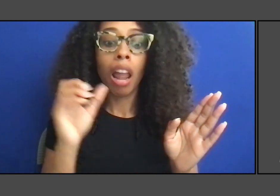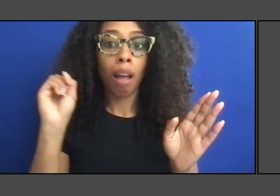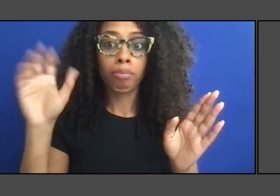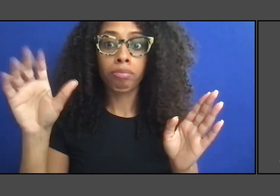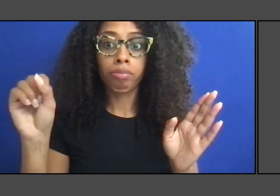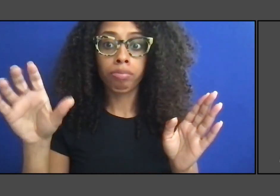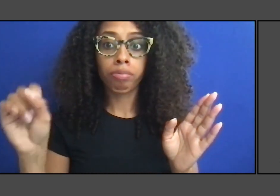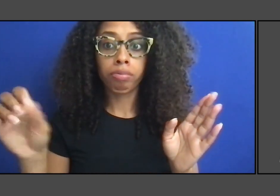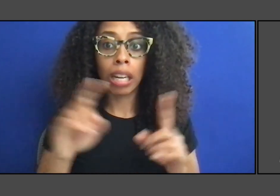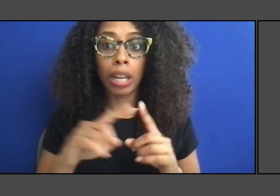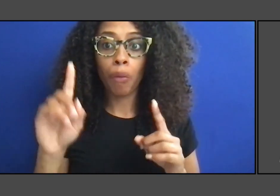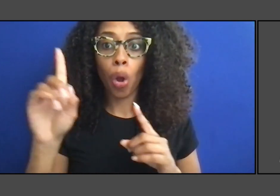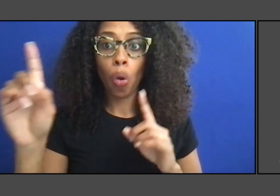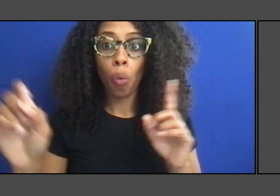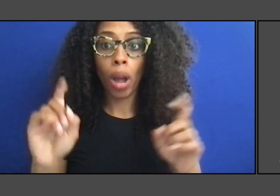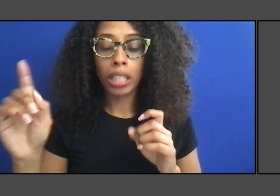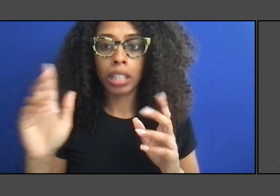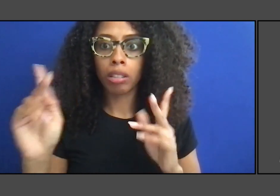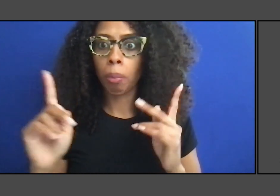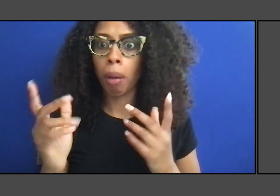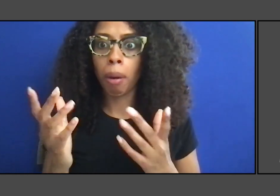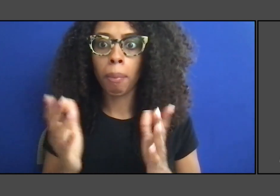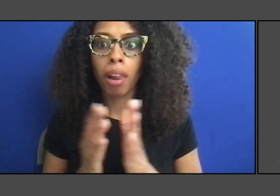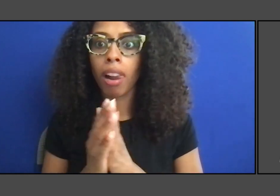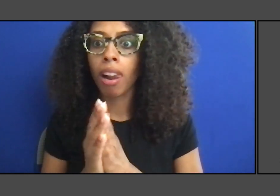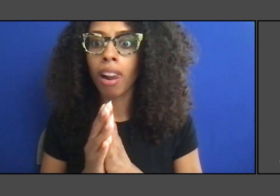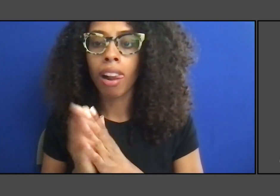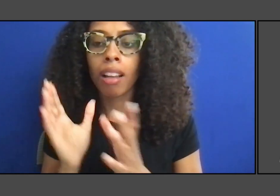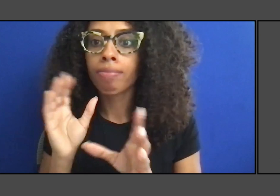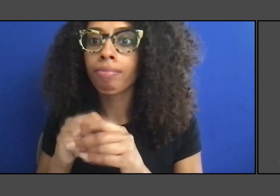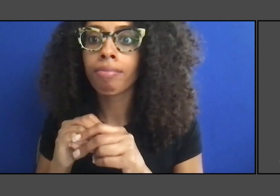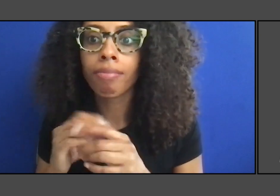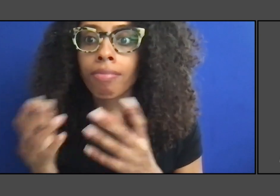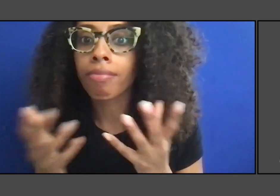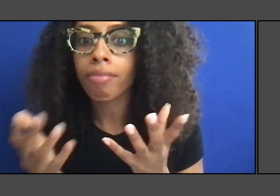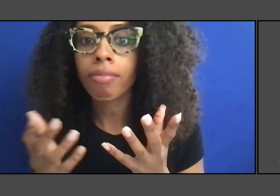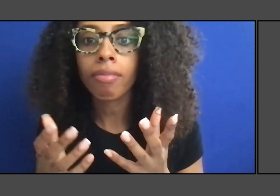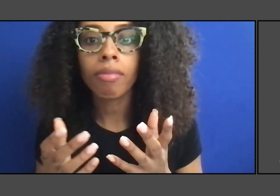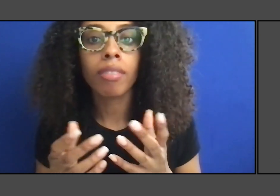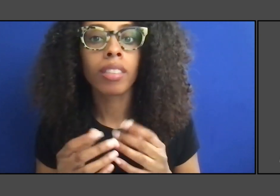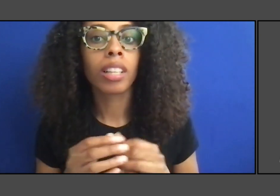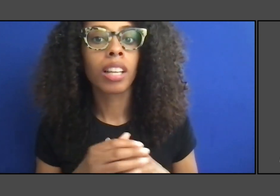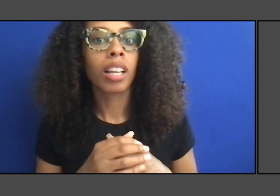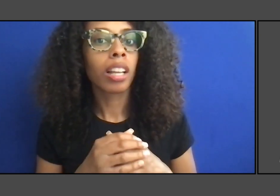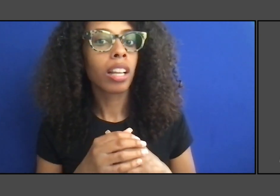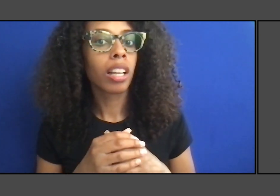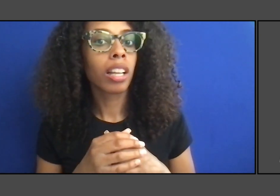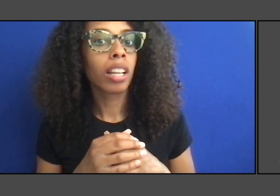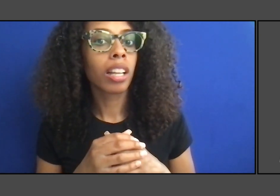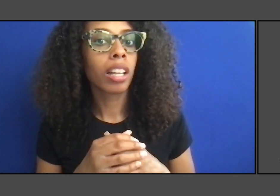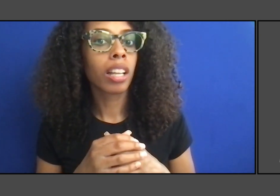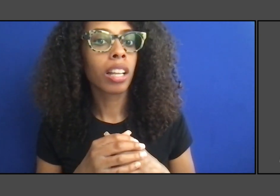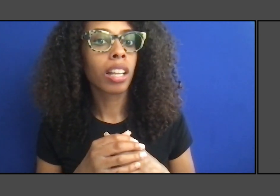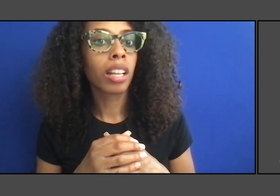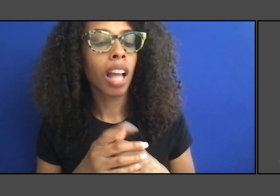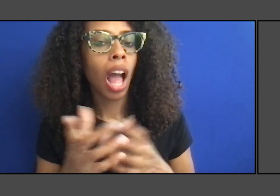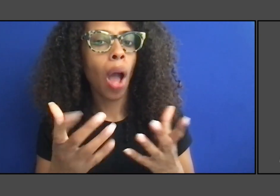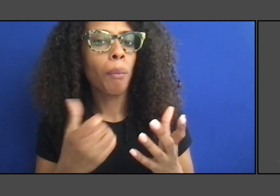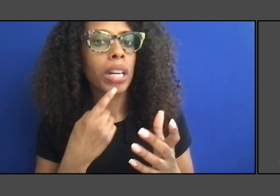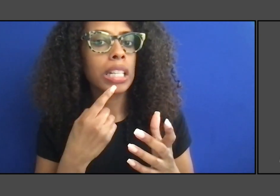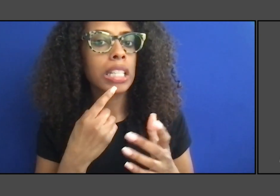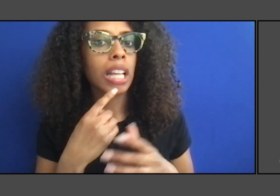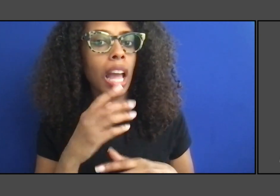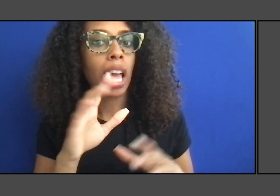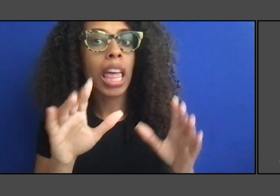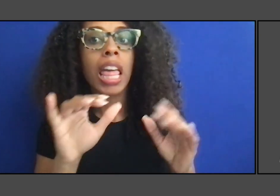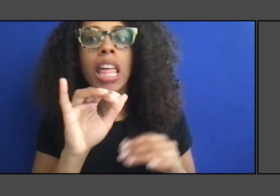engaged. And I do want to say that guitarist is yes, Barney Cass. Yes. So you were right. It's thank Barney. you. Give